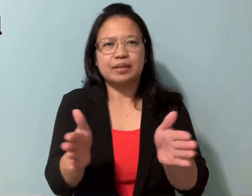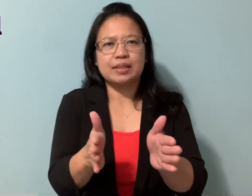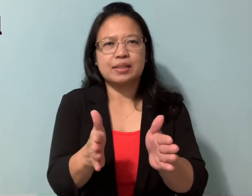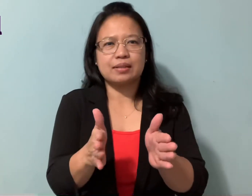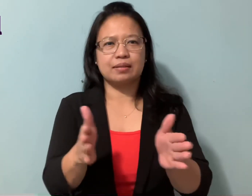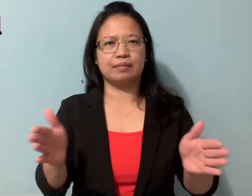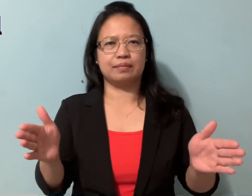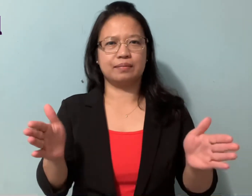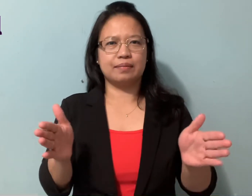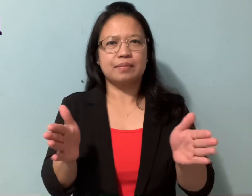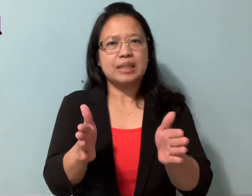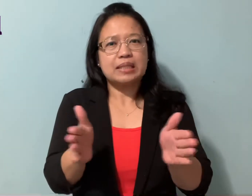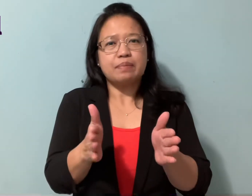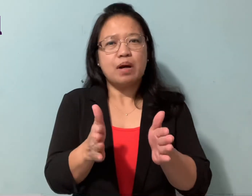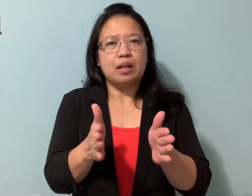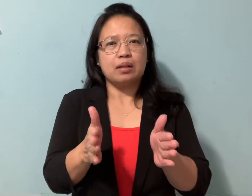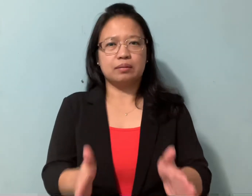just small.